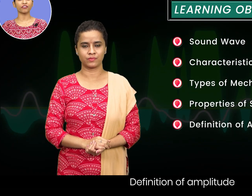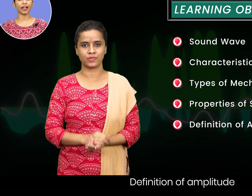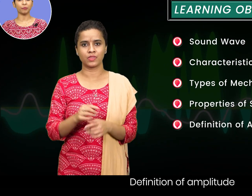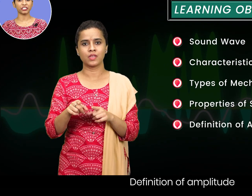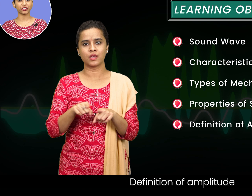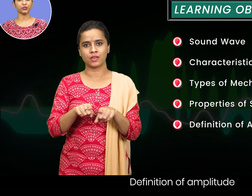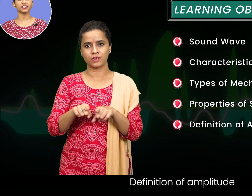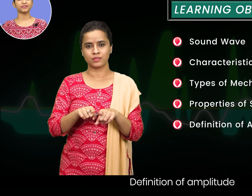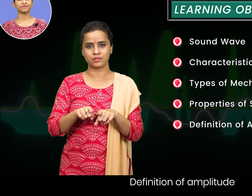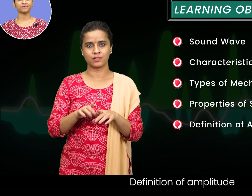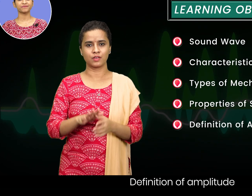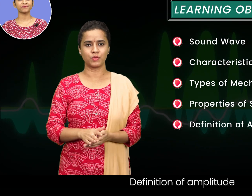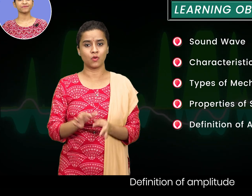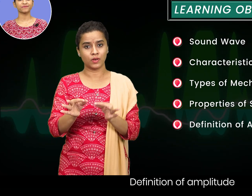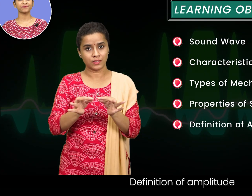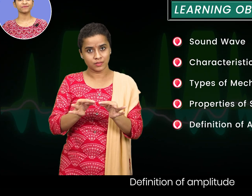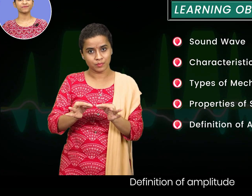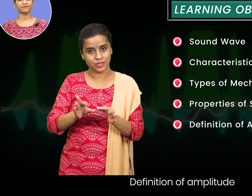definition of amplitude,